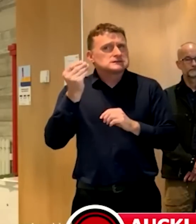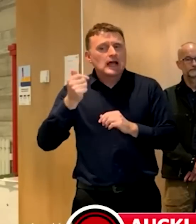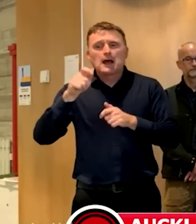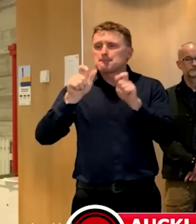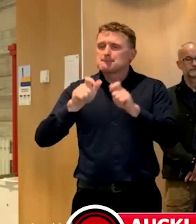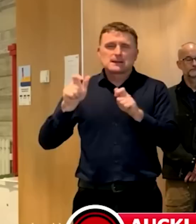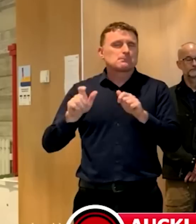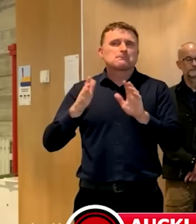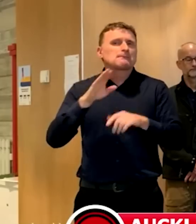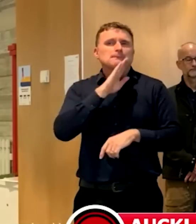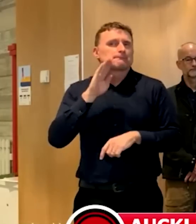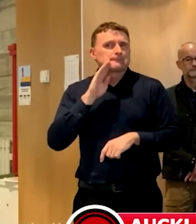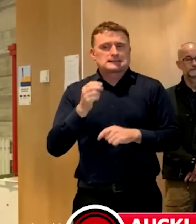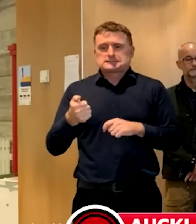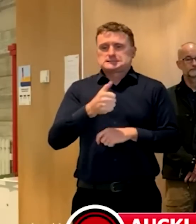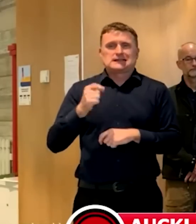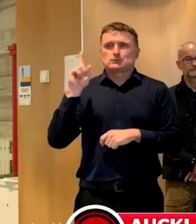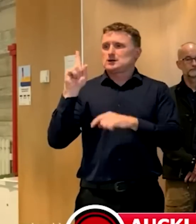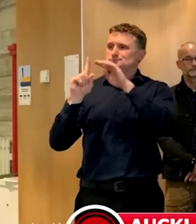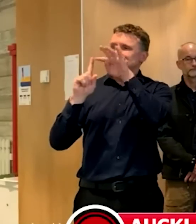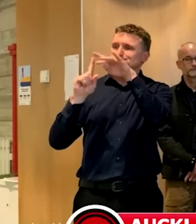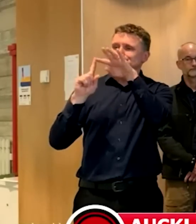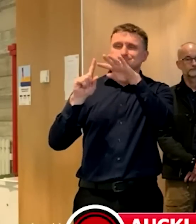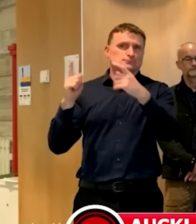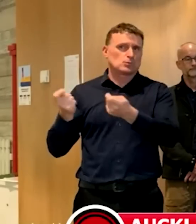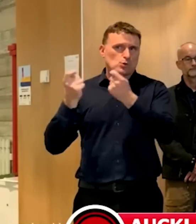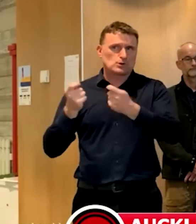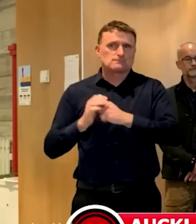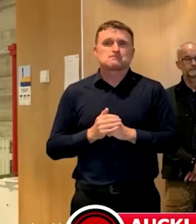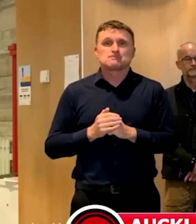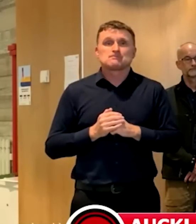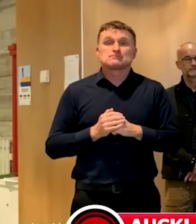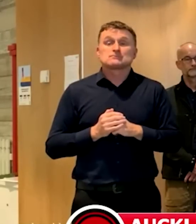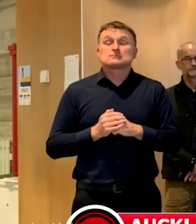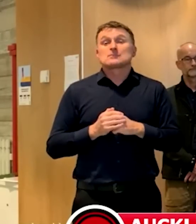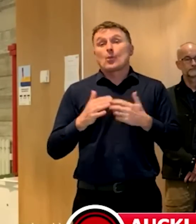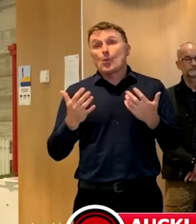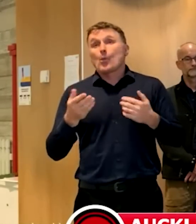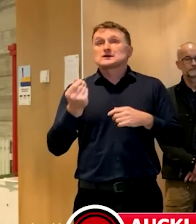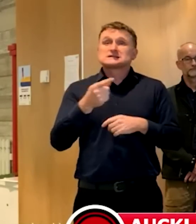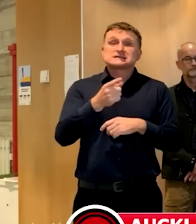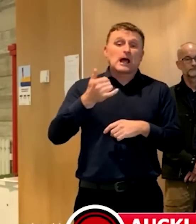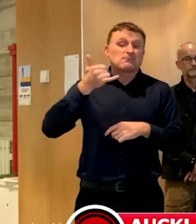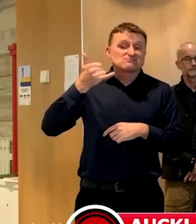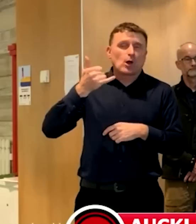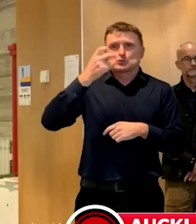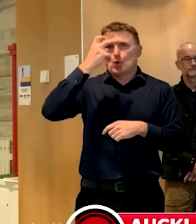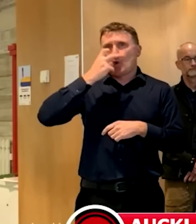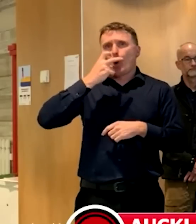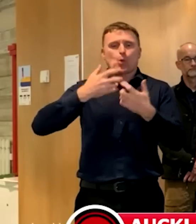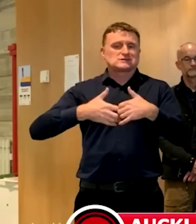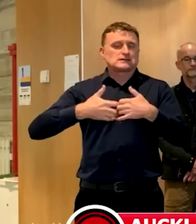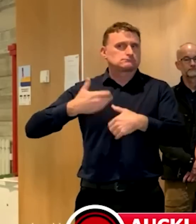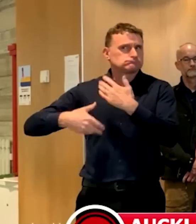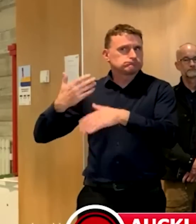out. And the other thing was that some people's phones might not be of a model or of an age that can handle those types of